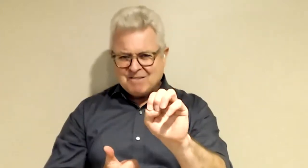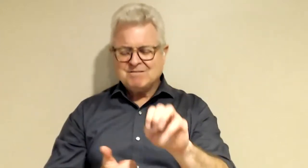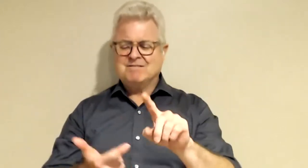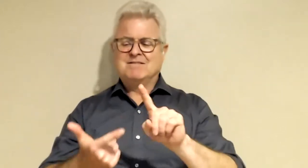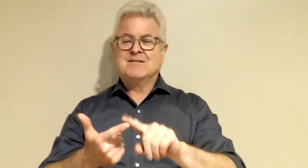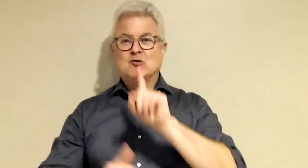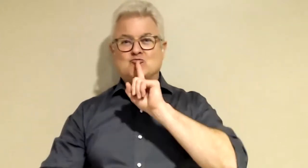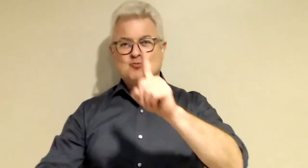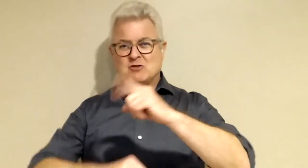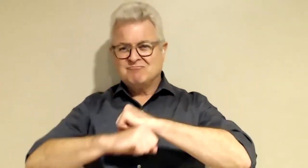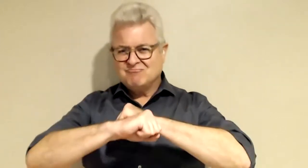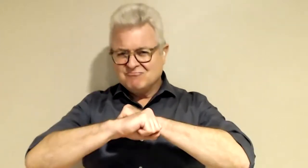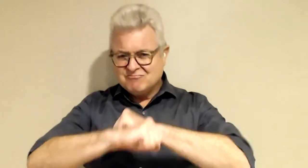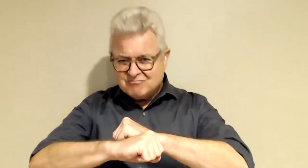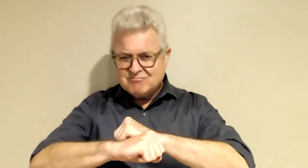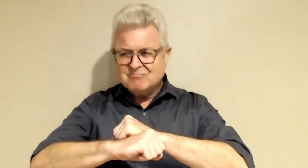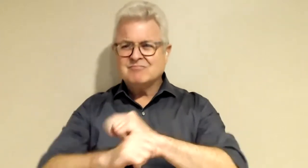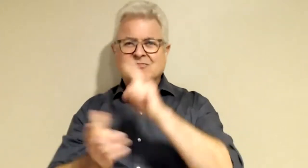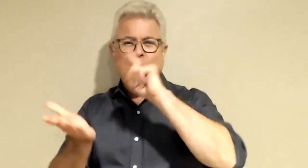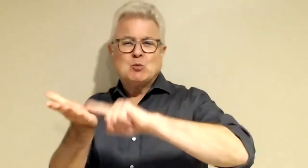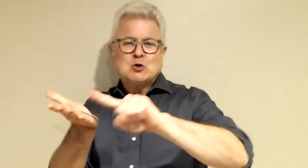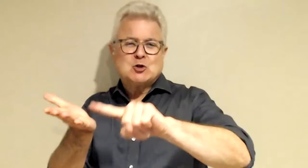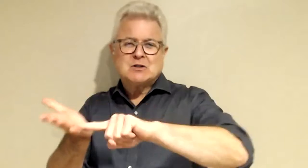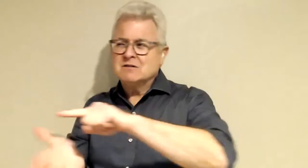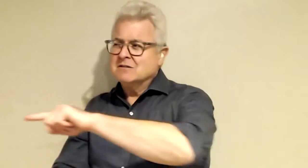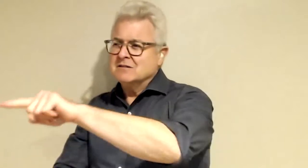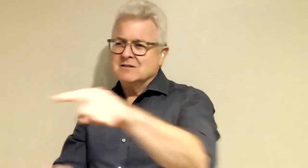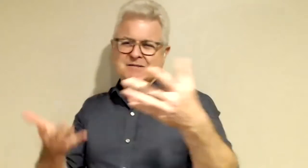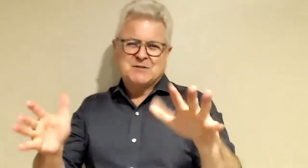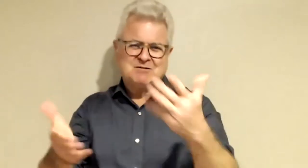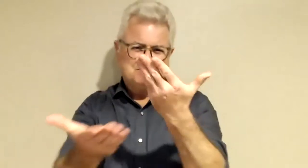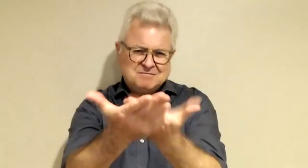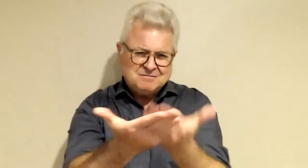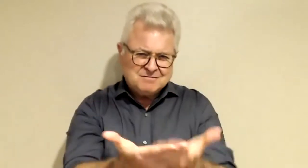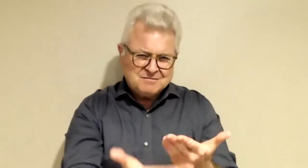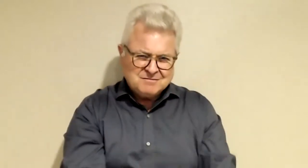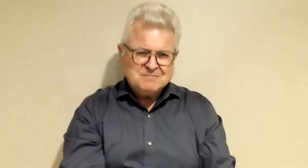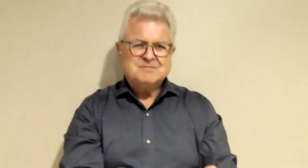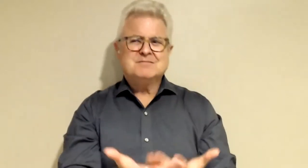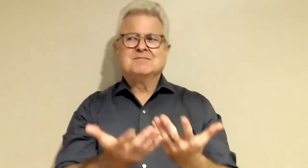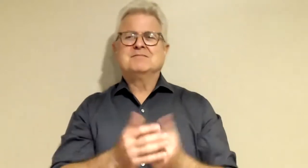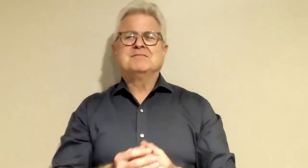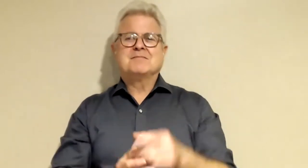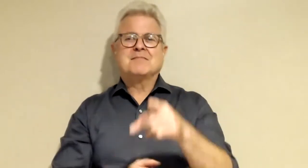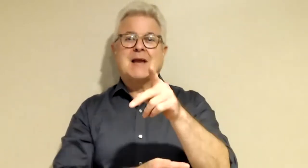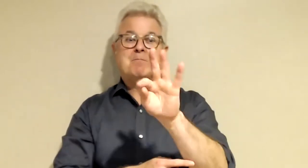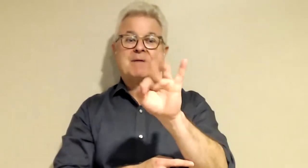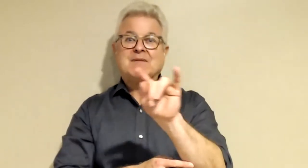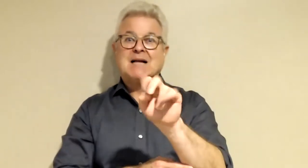the vaccines are safe. They really do protect. Research has already proven it with scientific data.